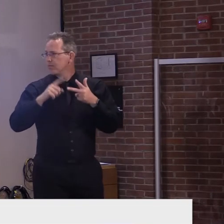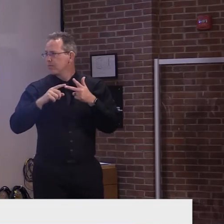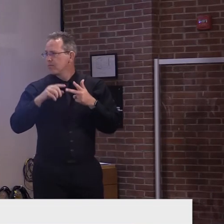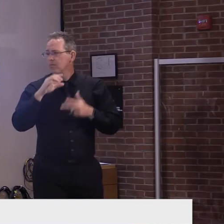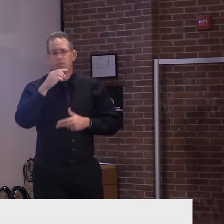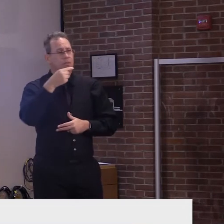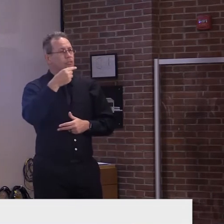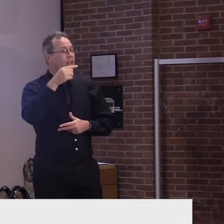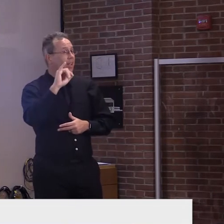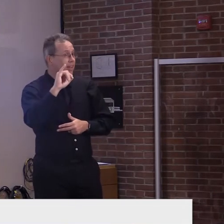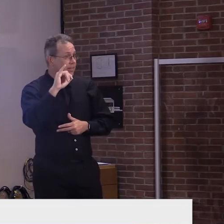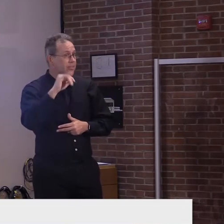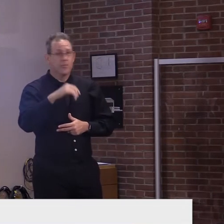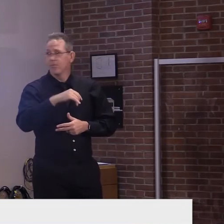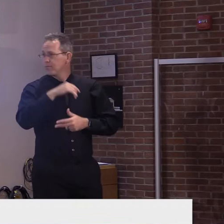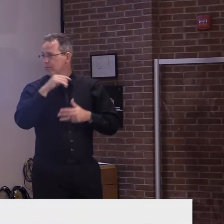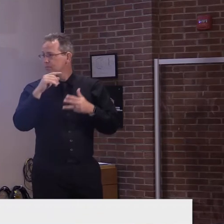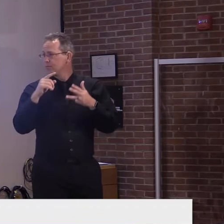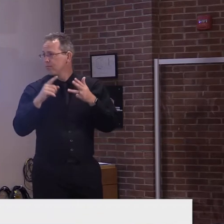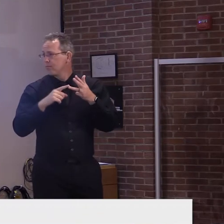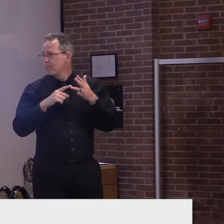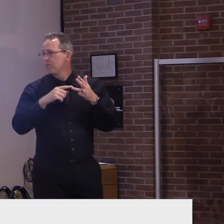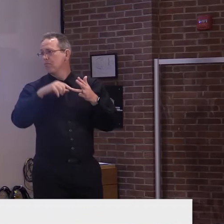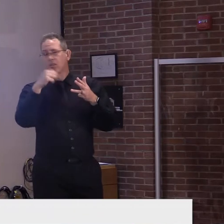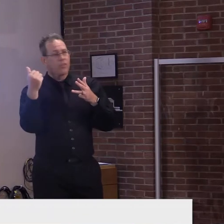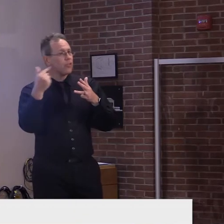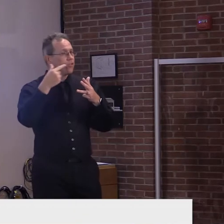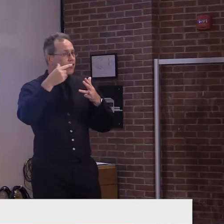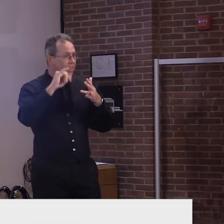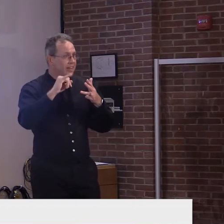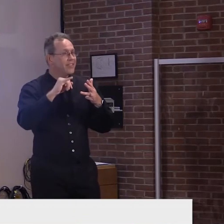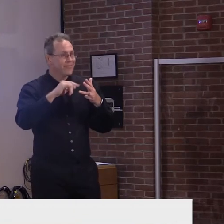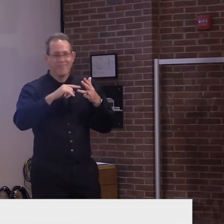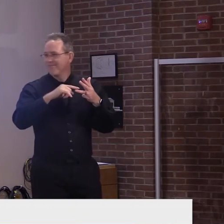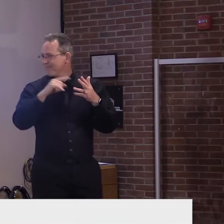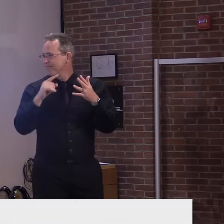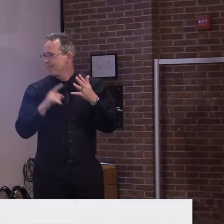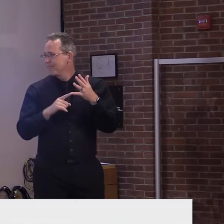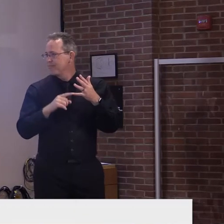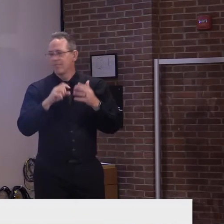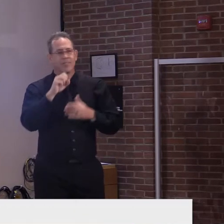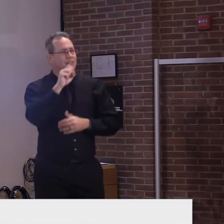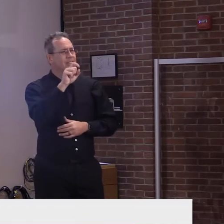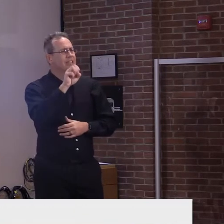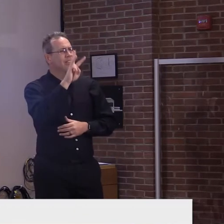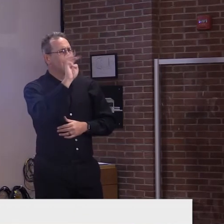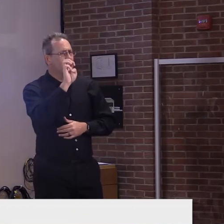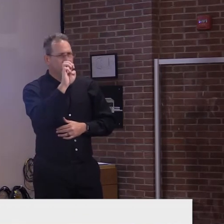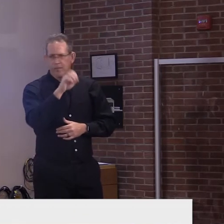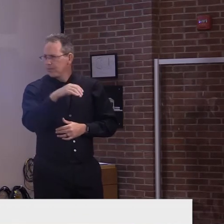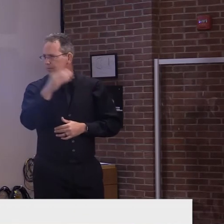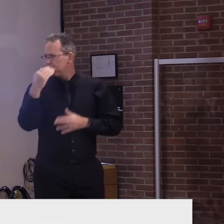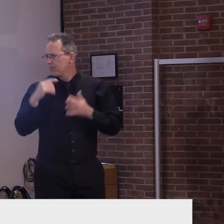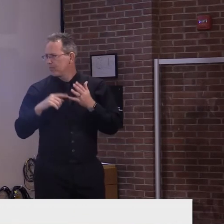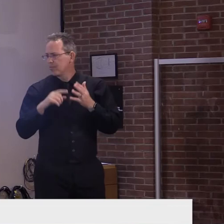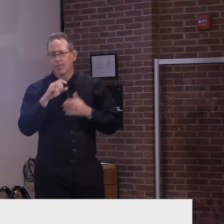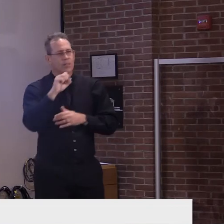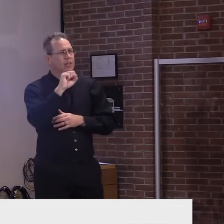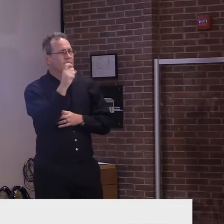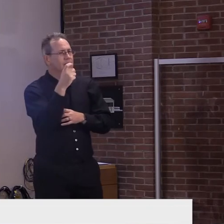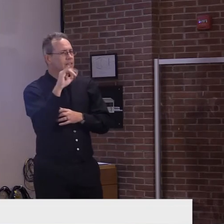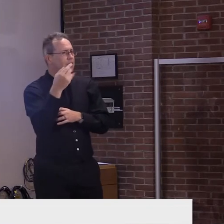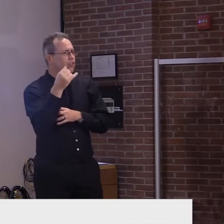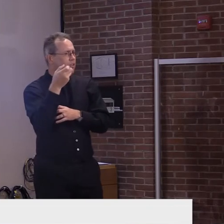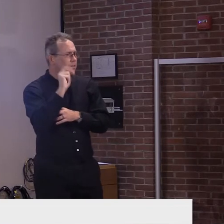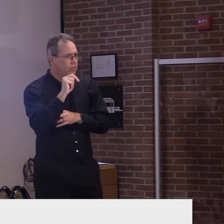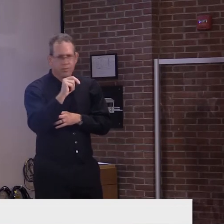Grand Isle, Grand Isle Sheriff's Department in Grand Isle, Stowe Community Church in Stowe, Champlain Valley Fair in